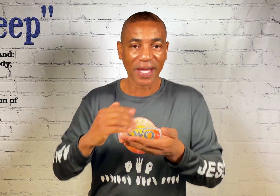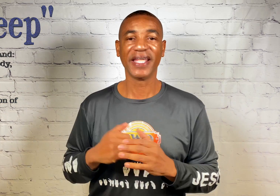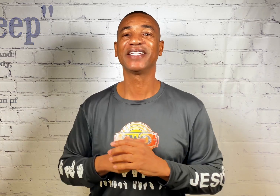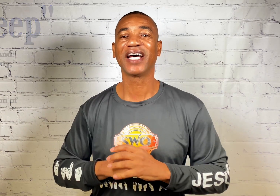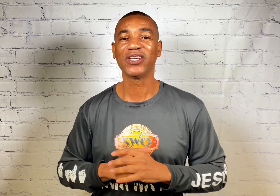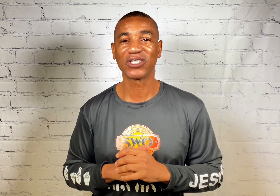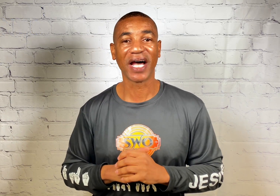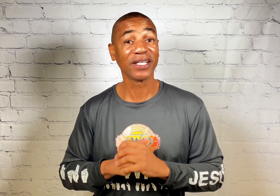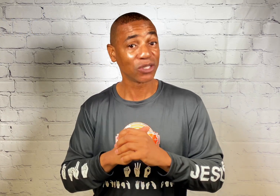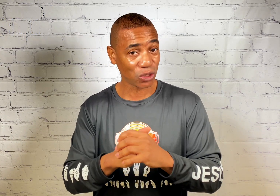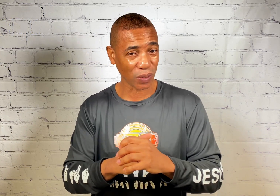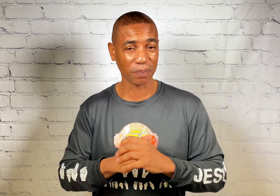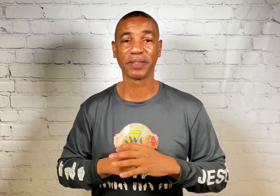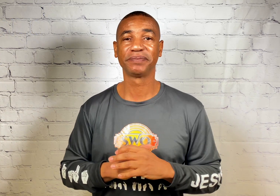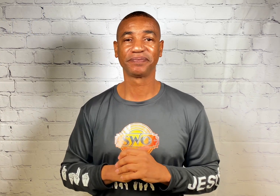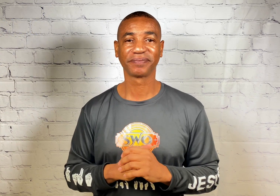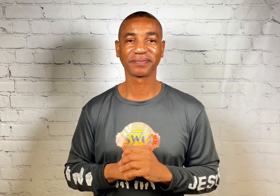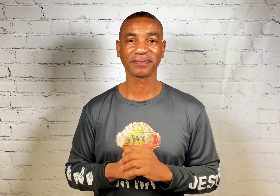That is how you sign sweep.